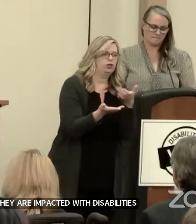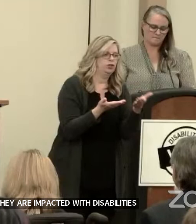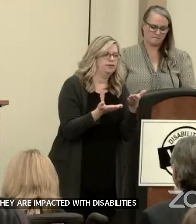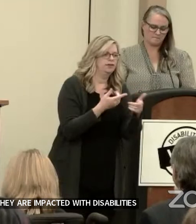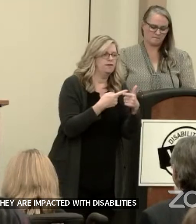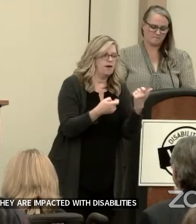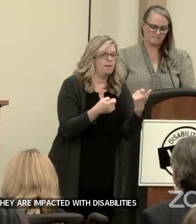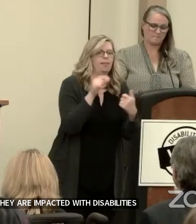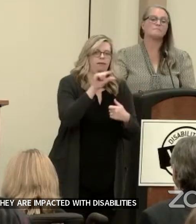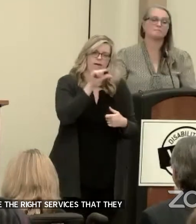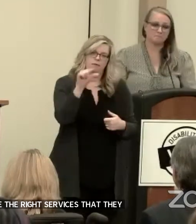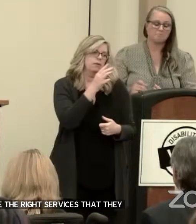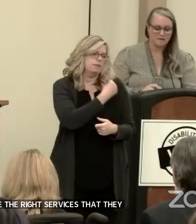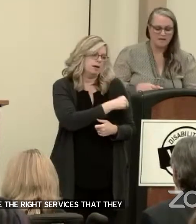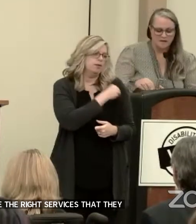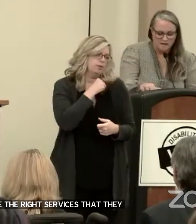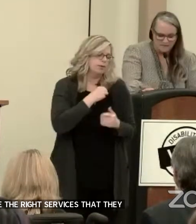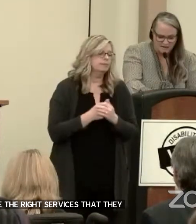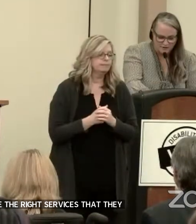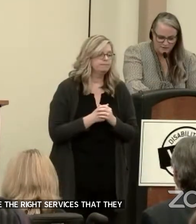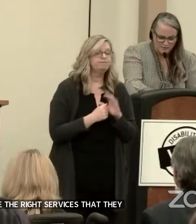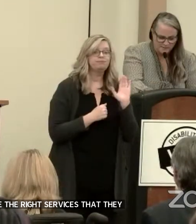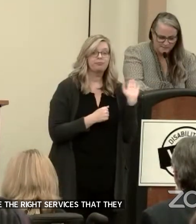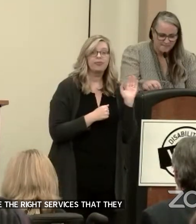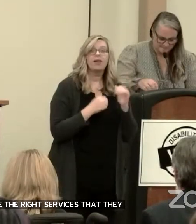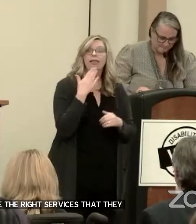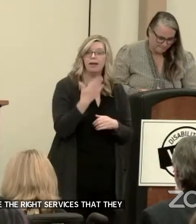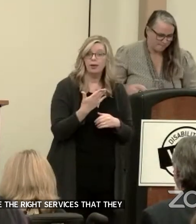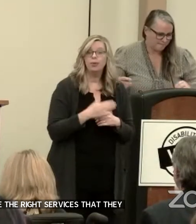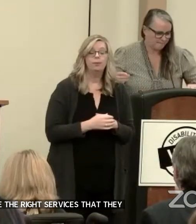government of Manitoba. Thank you.